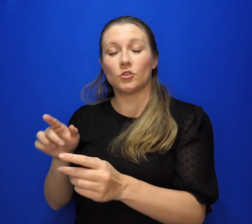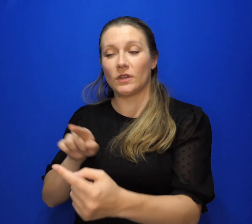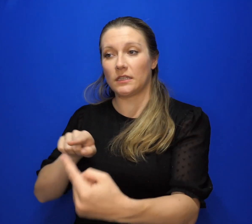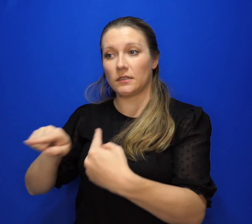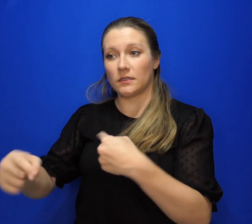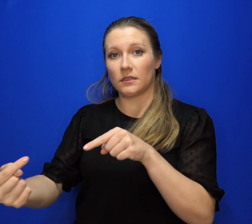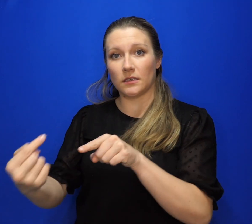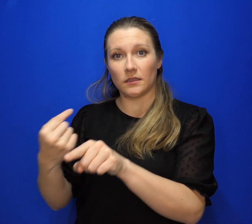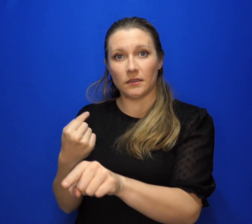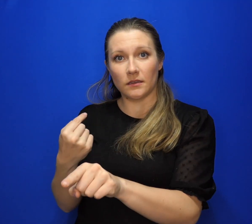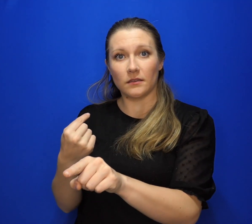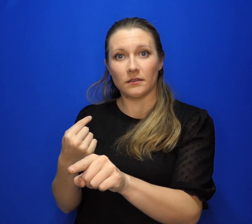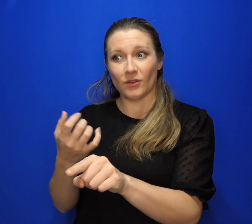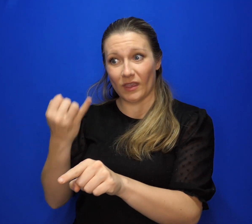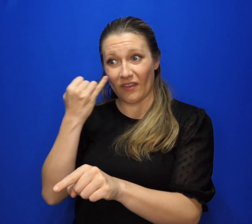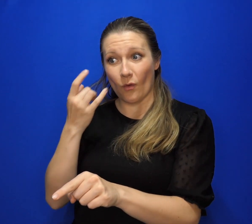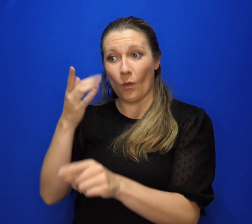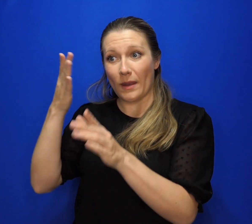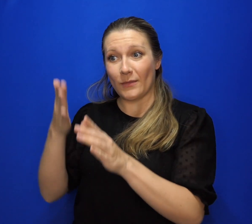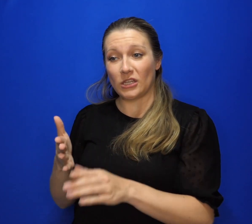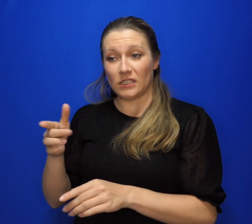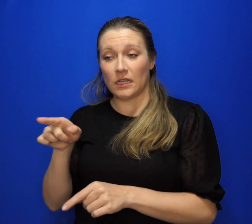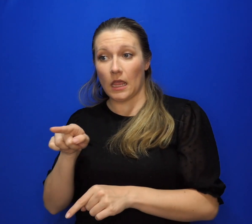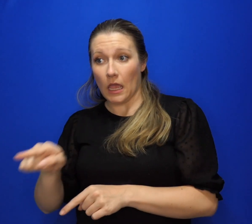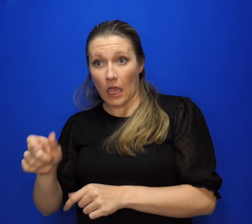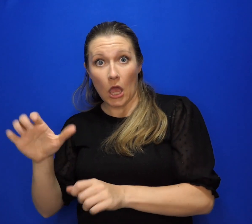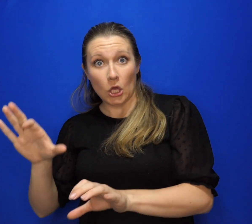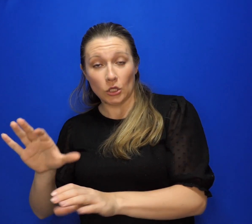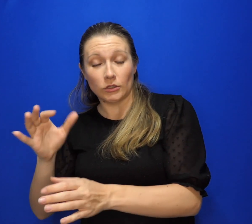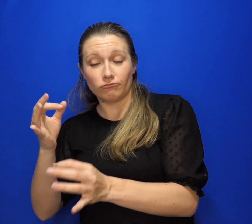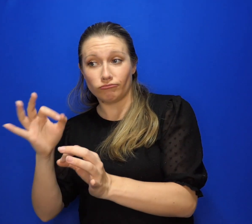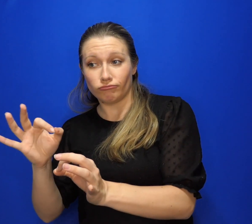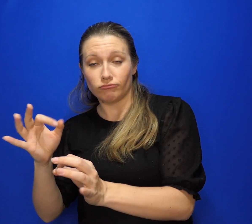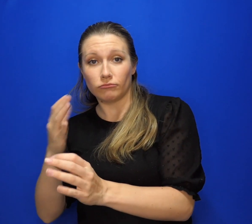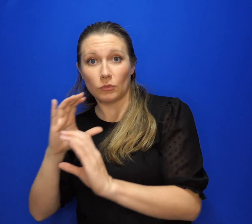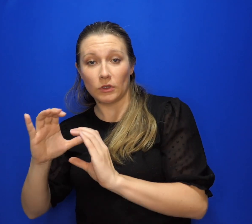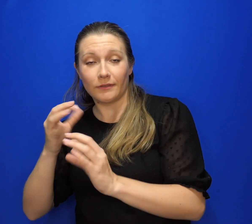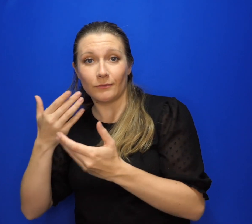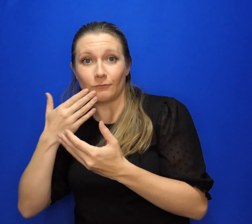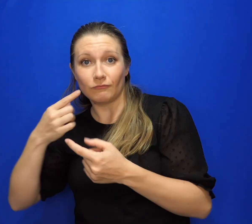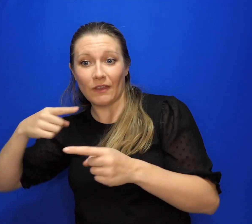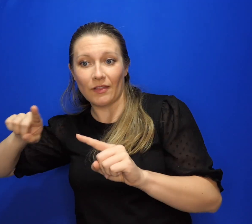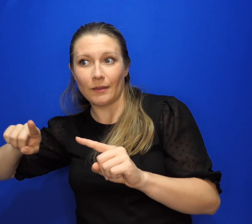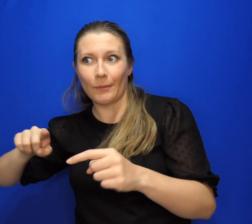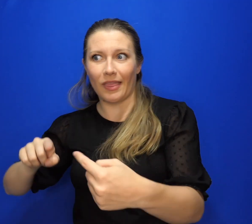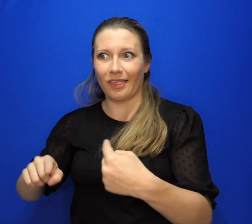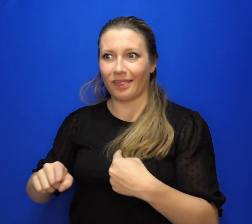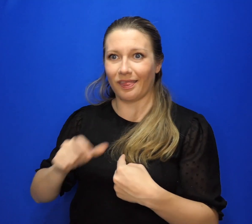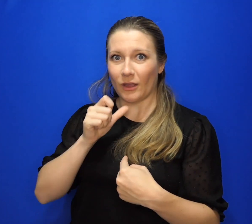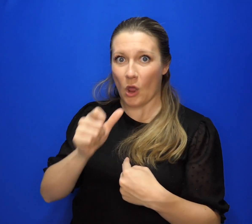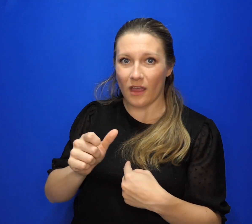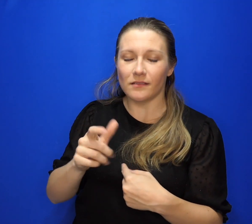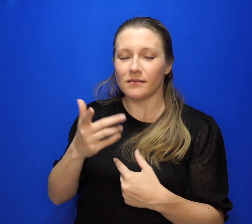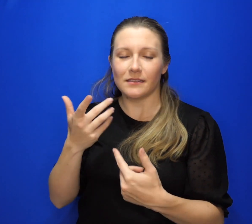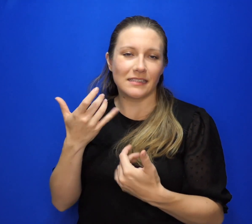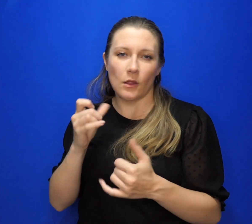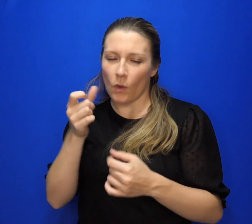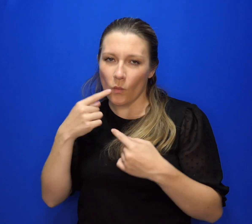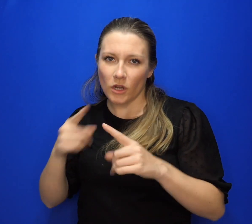work. It's a tough position to be in. Well, and I think from a standpoint, we're talking about, medical team, right? You